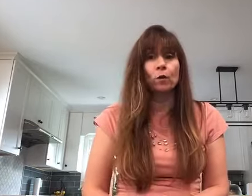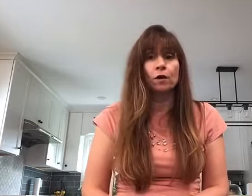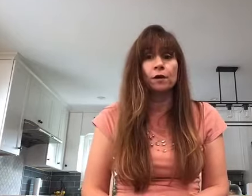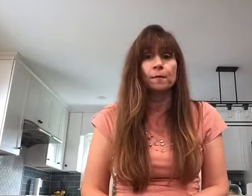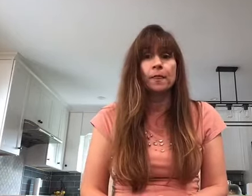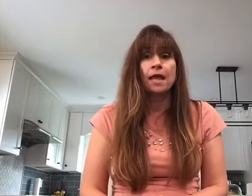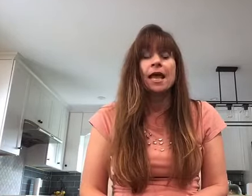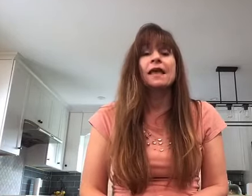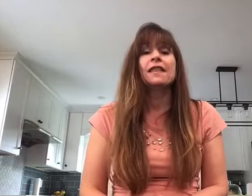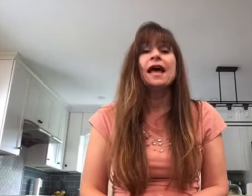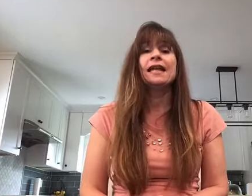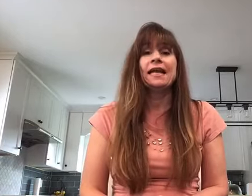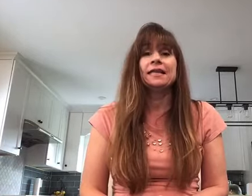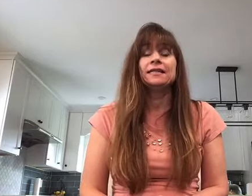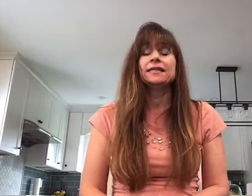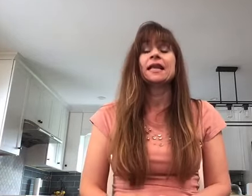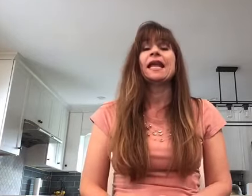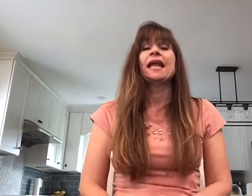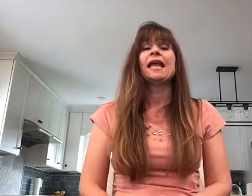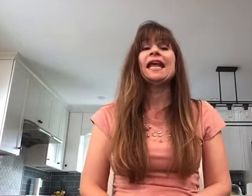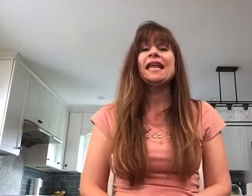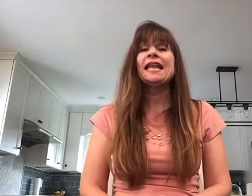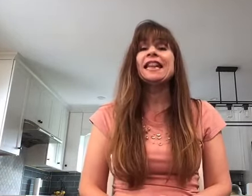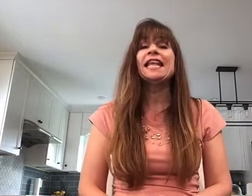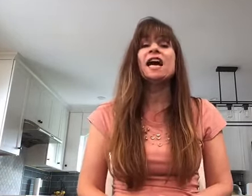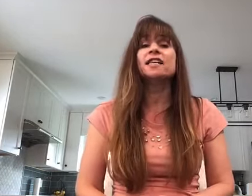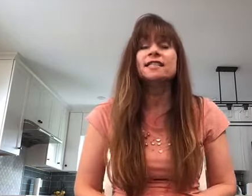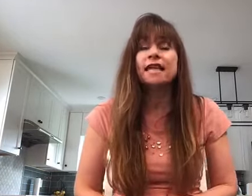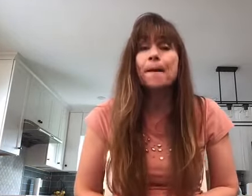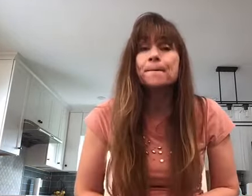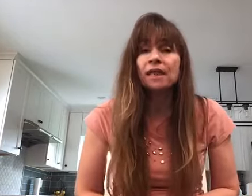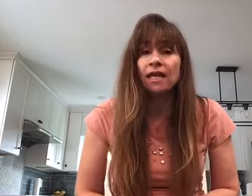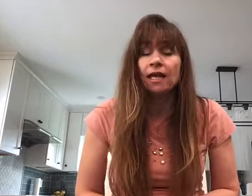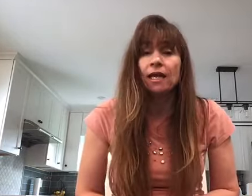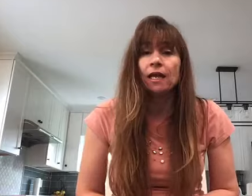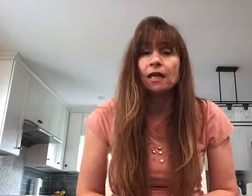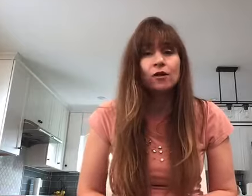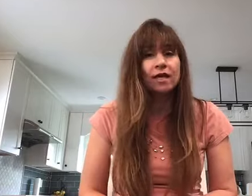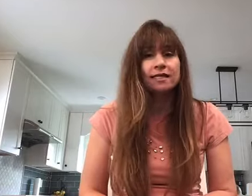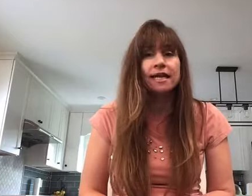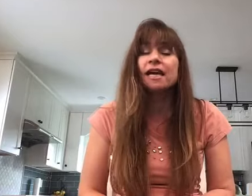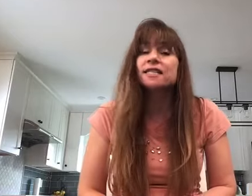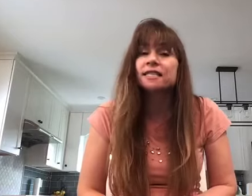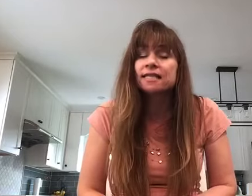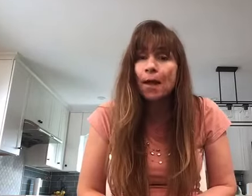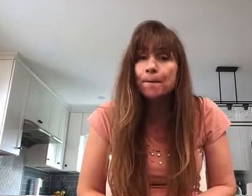work. And that is in the assembly. Can you guys say